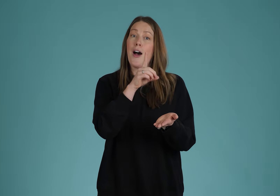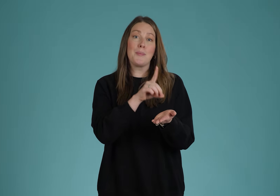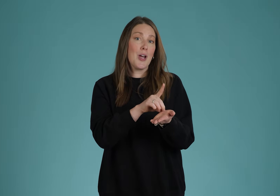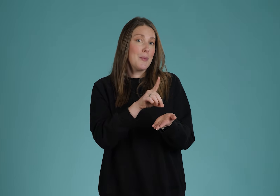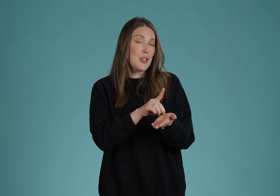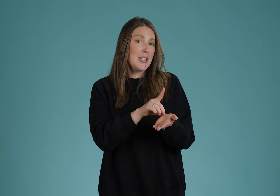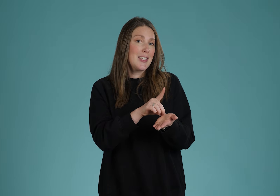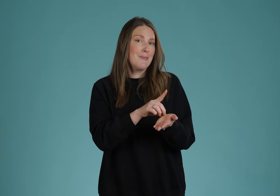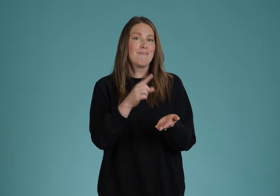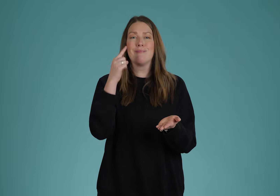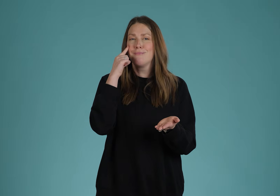Optometrist,